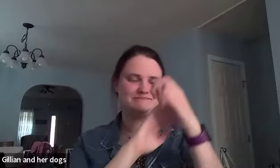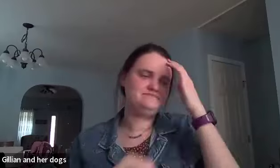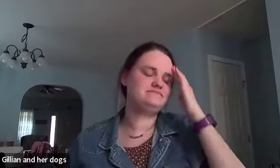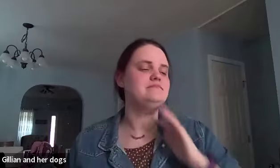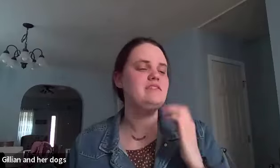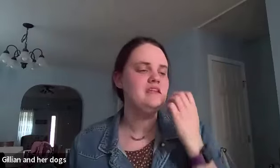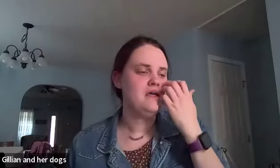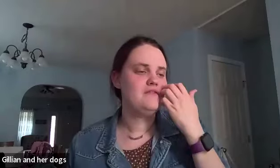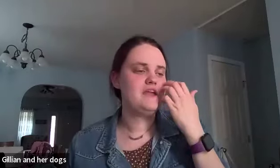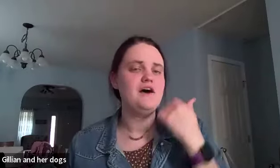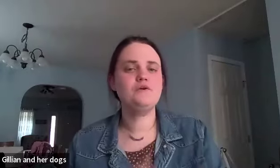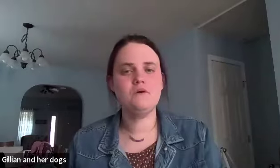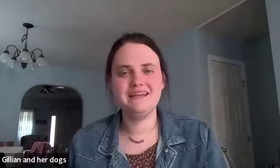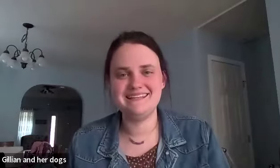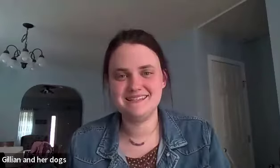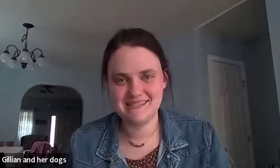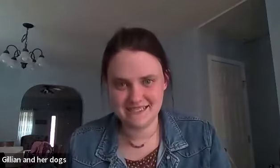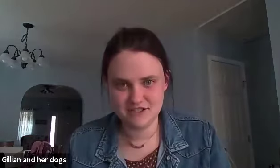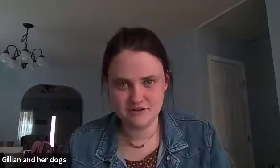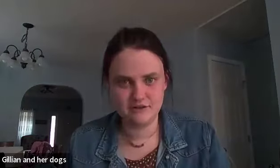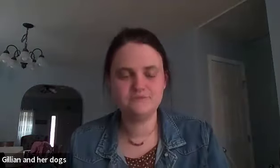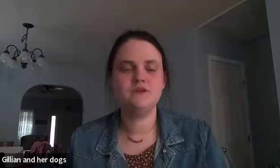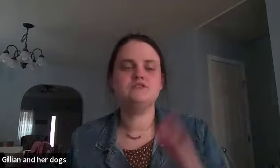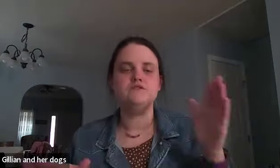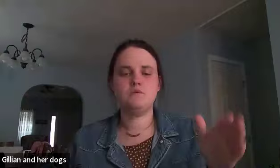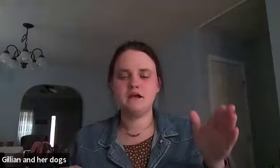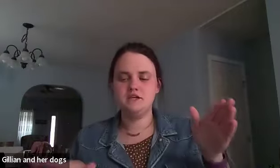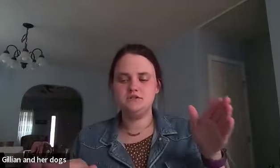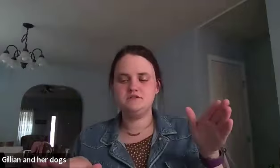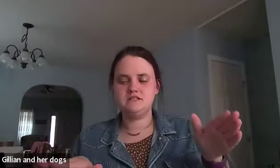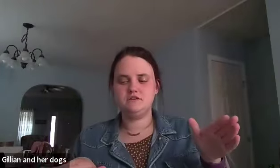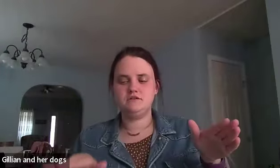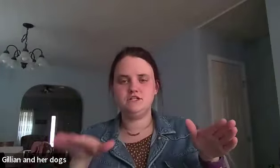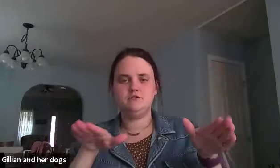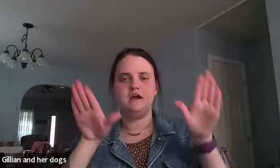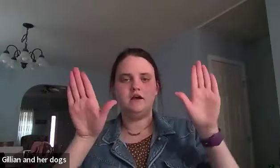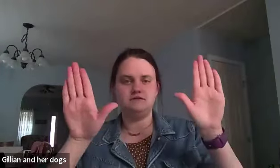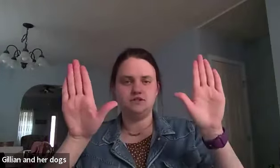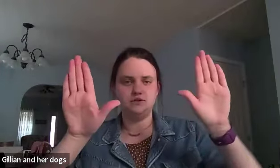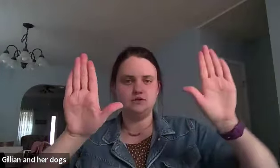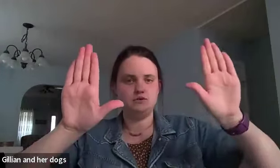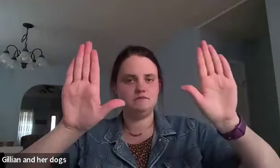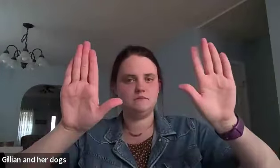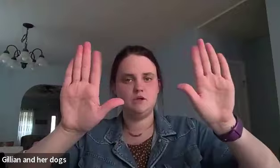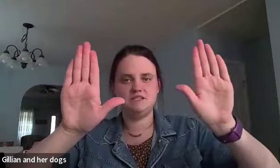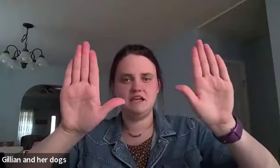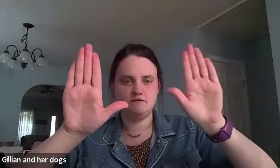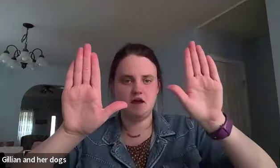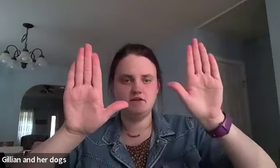turtle. The other one is sea turtle. So the way you would do sea turtle is you would have two close together